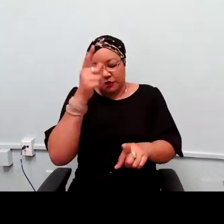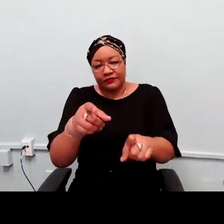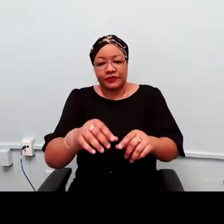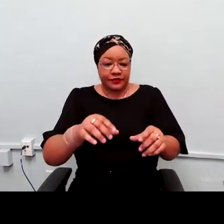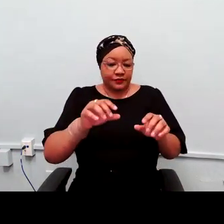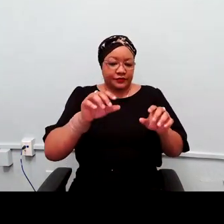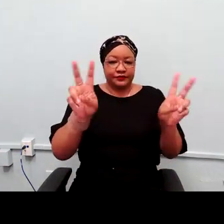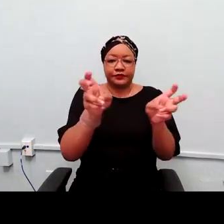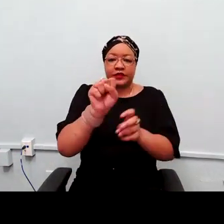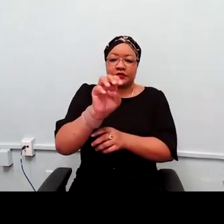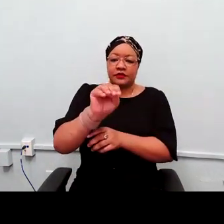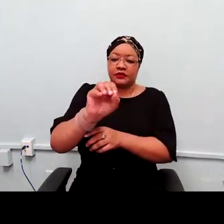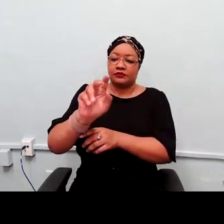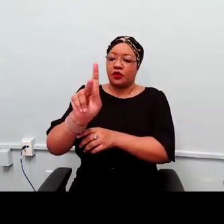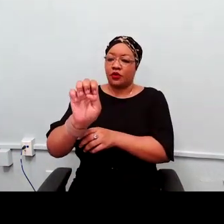smoke.